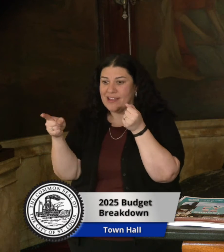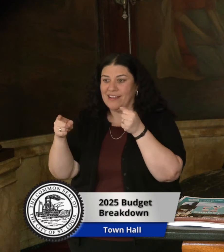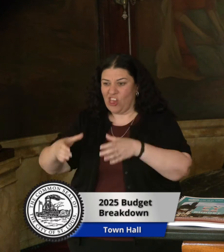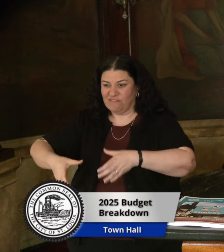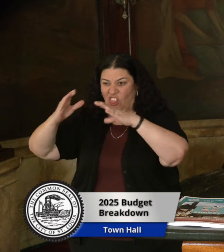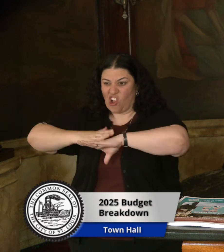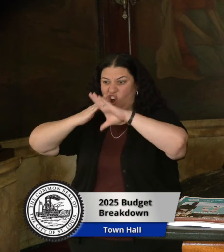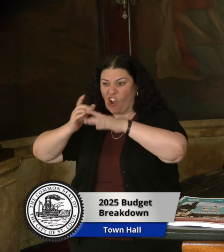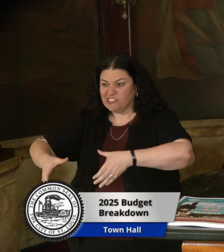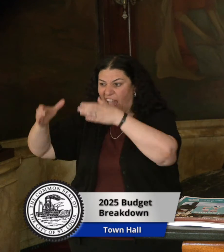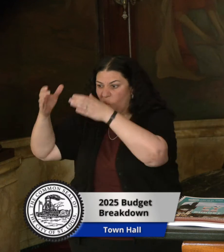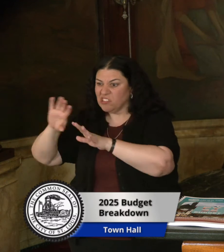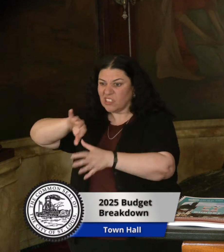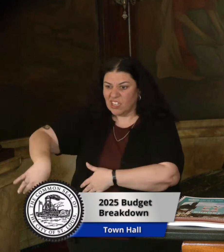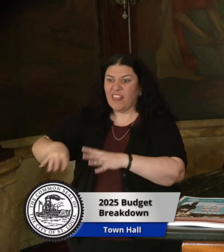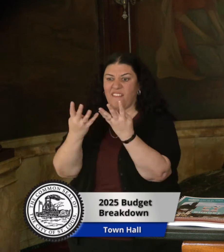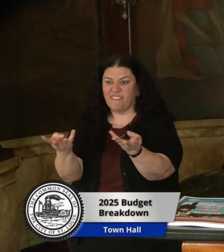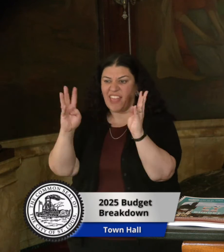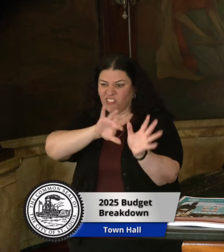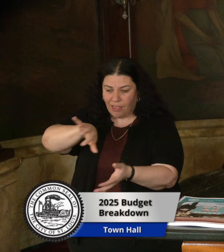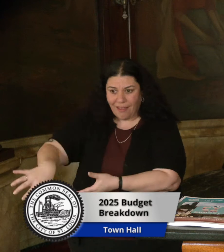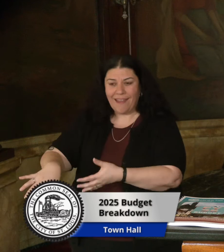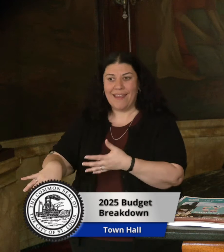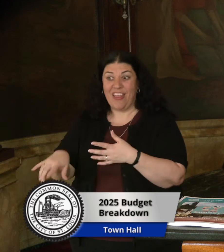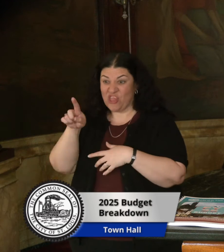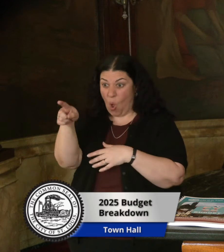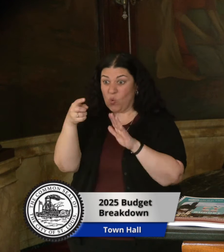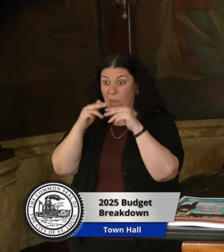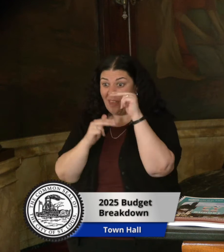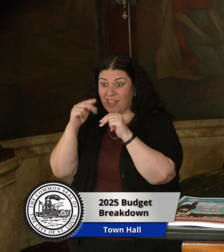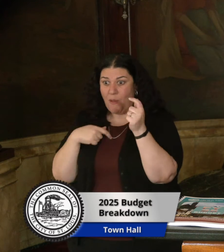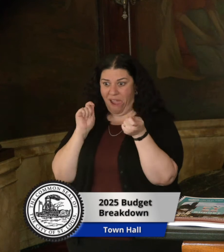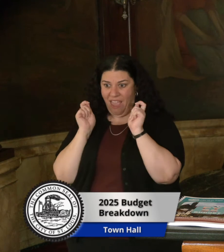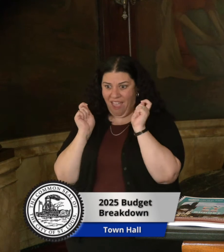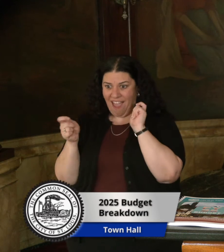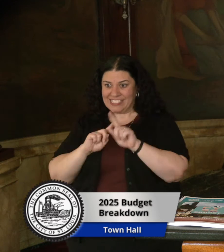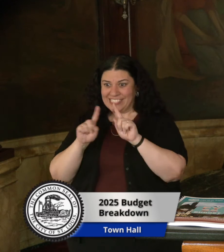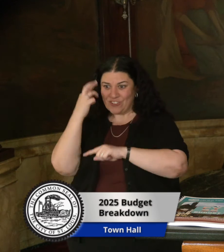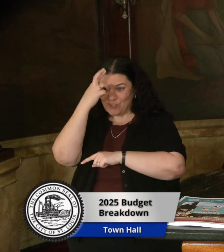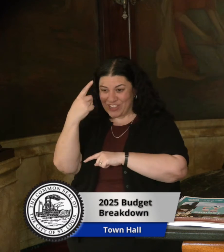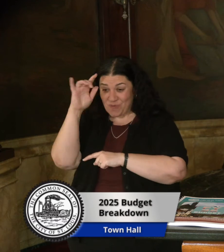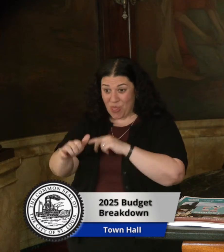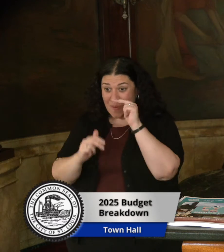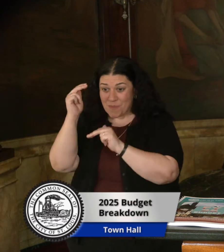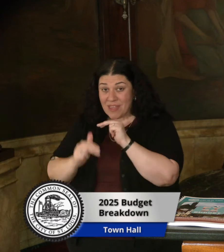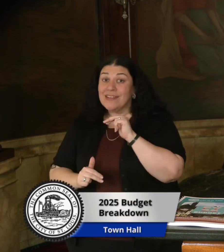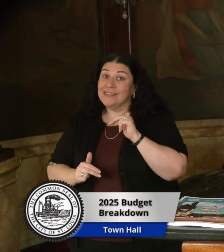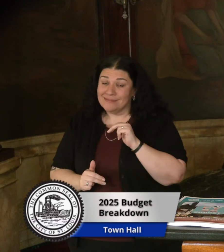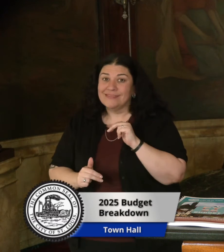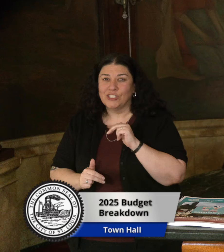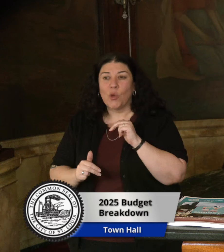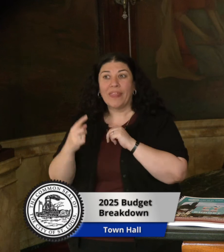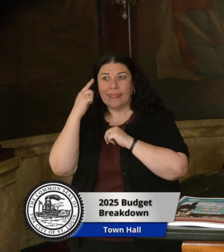towers, and completely repurpose the buildings? As we complete our studies and talk to experts in the field, top of mind is the need